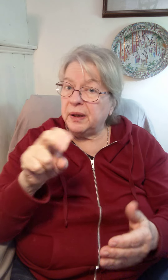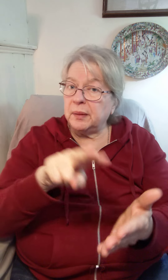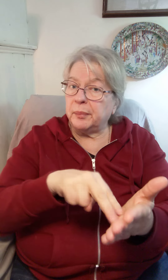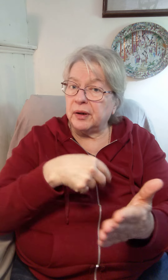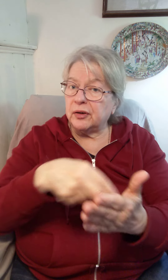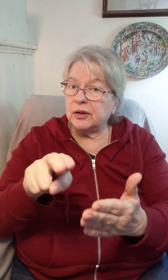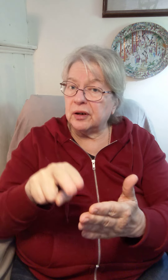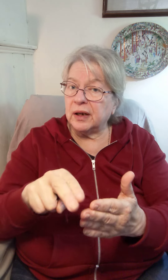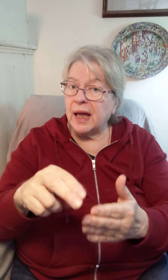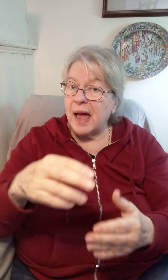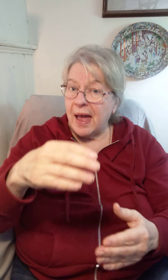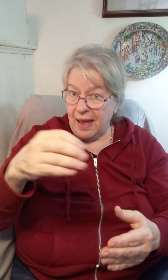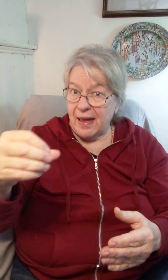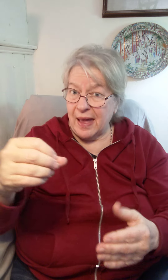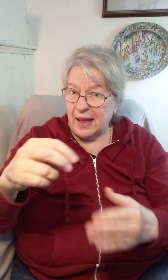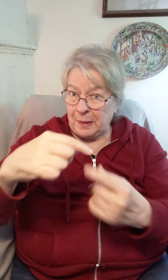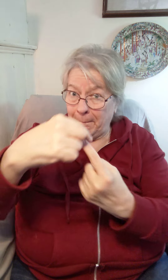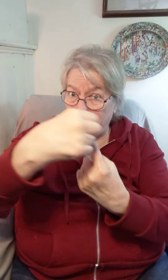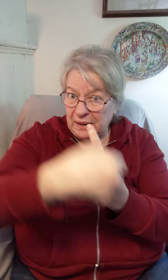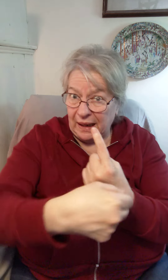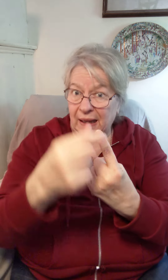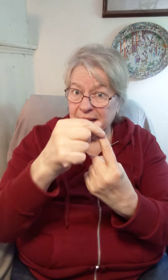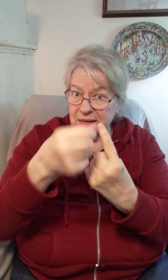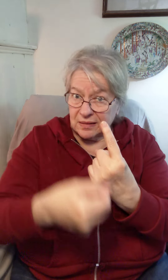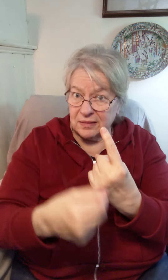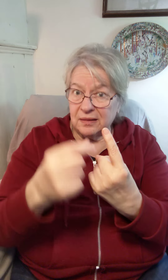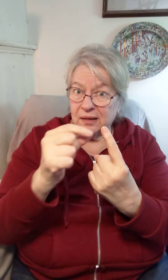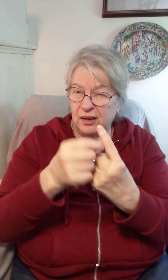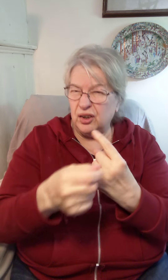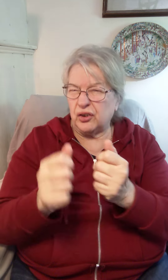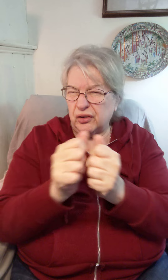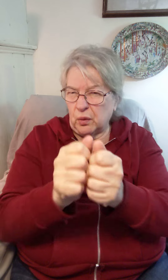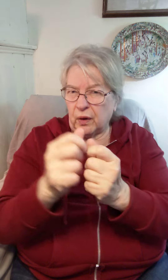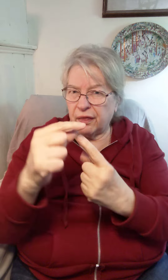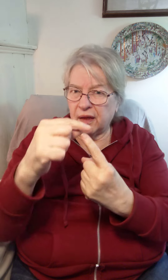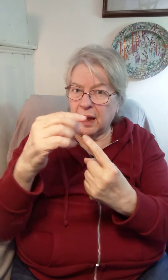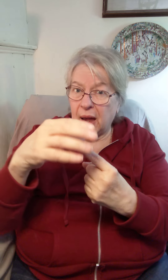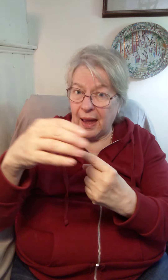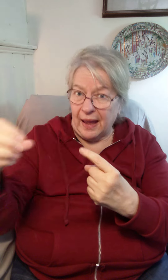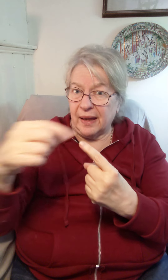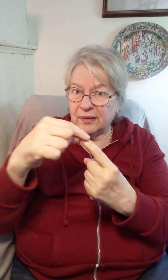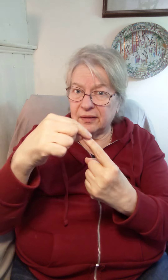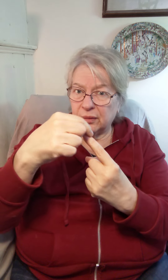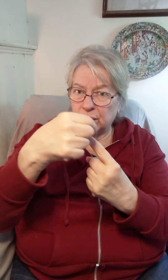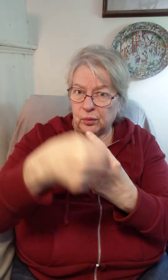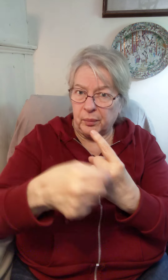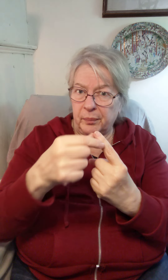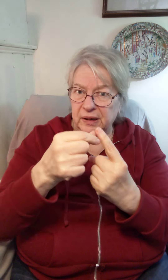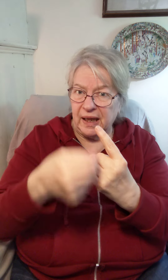Peanut butter and bananas. You could also say with and